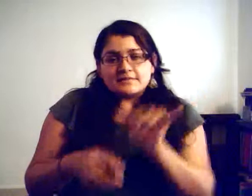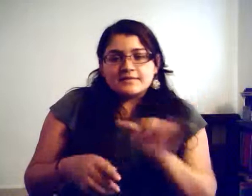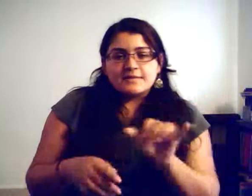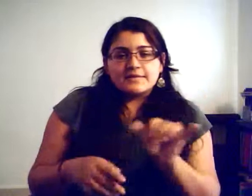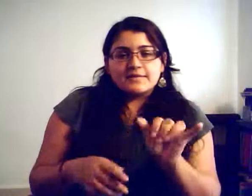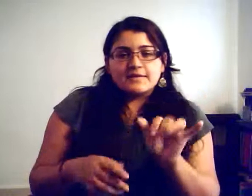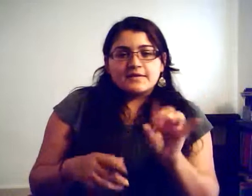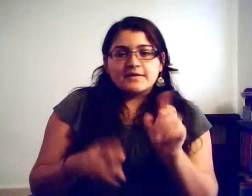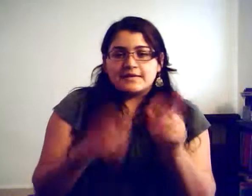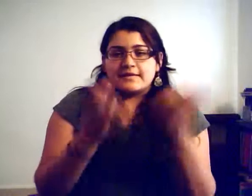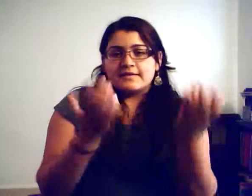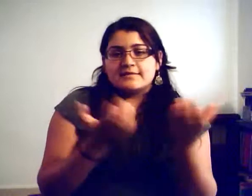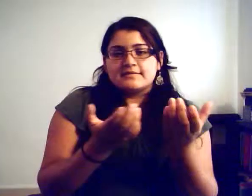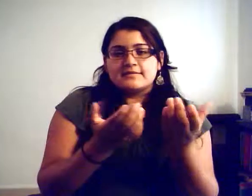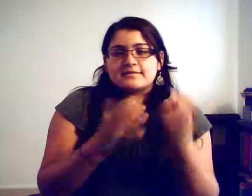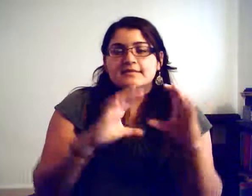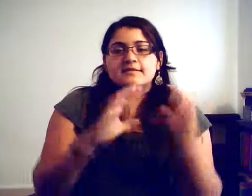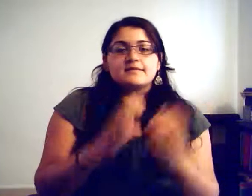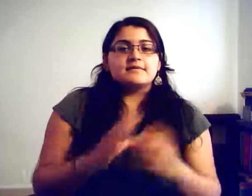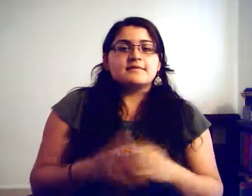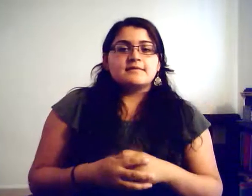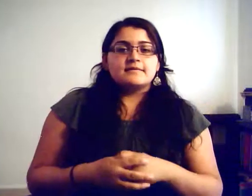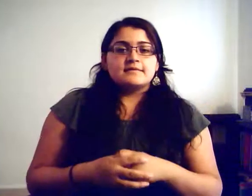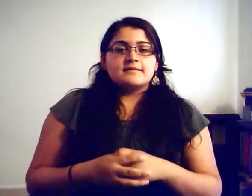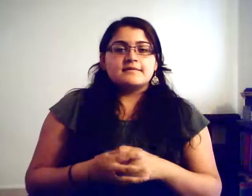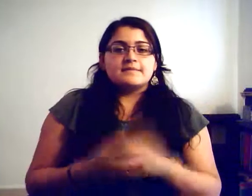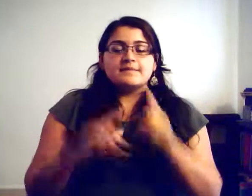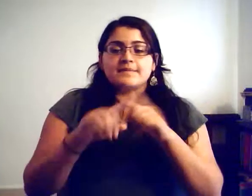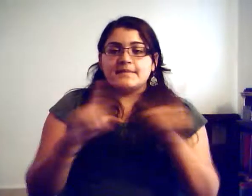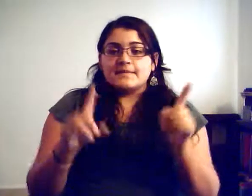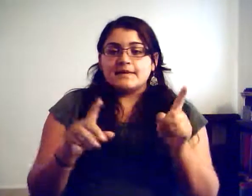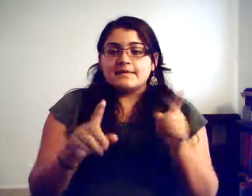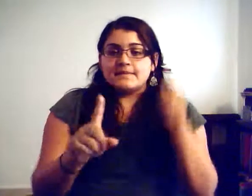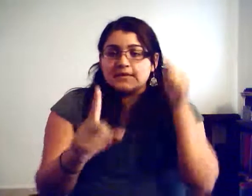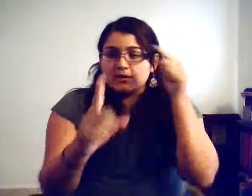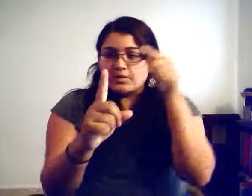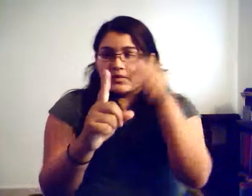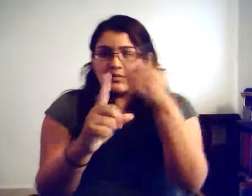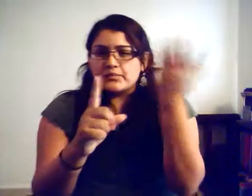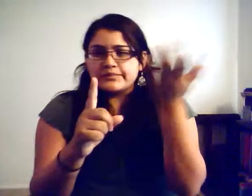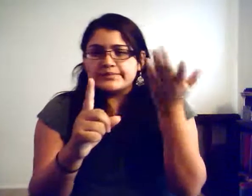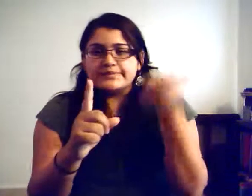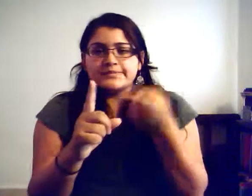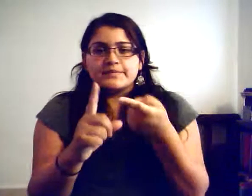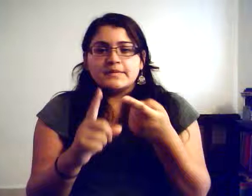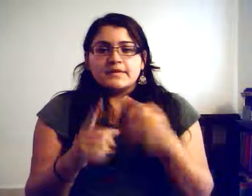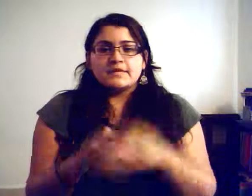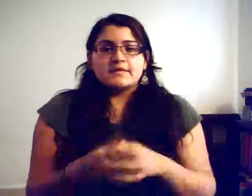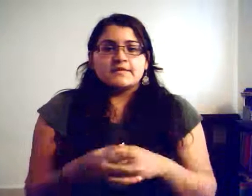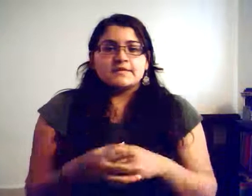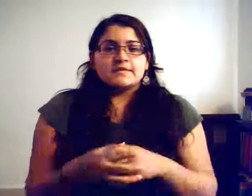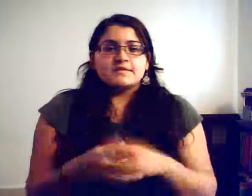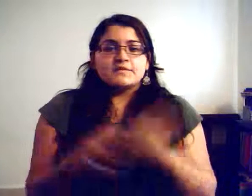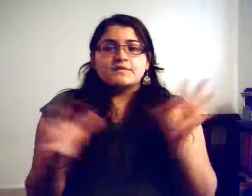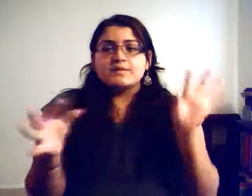So again, the goal is to integrate reading, writing, and research projects in a meaningful way for my students. So what I do with this class